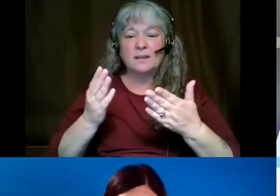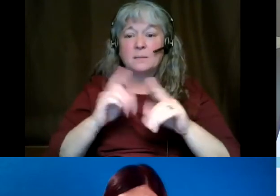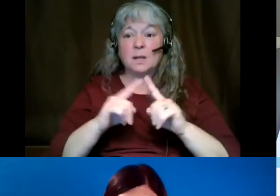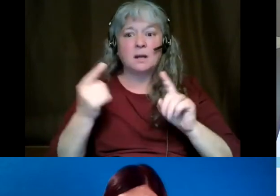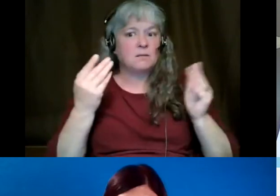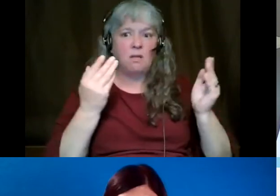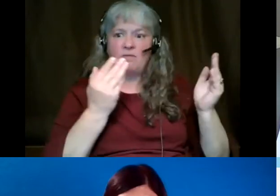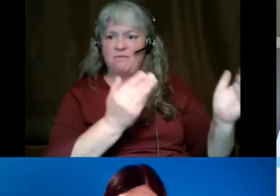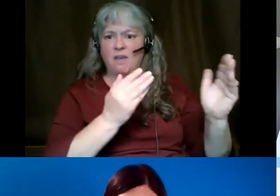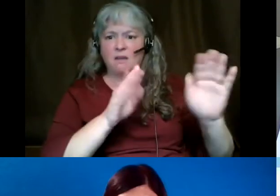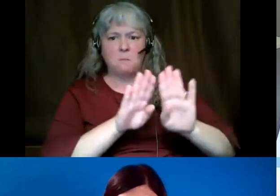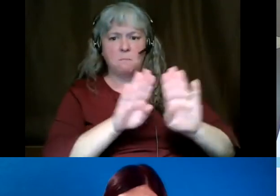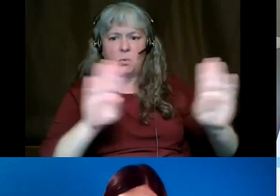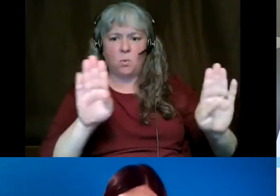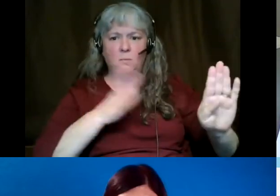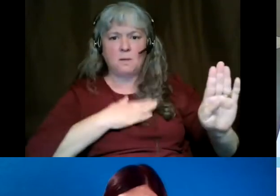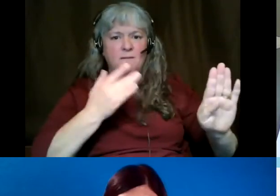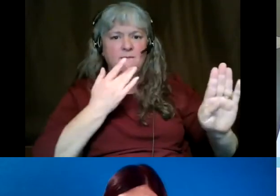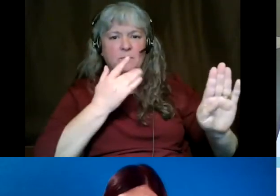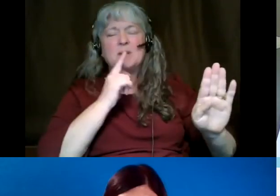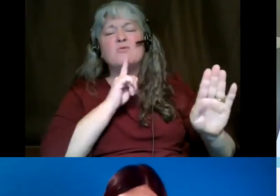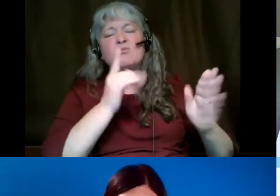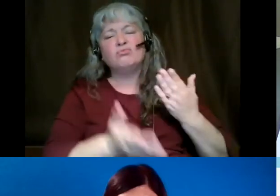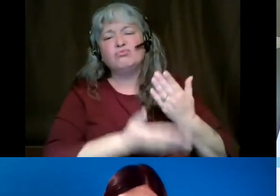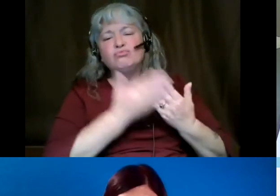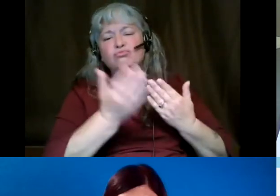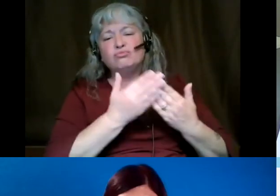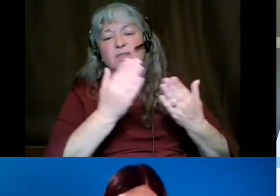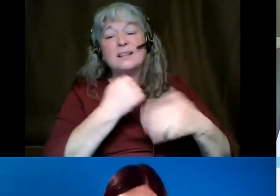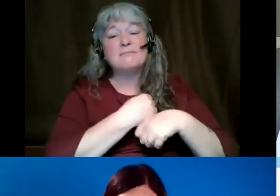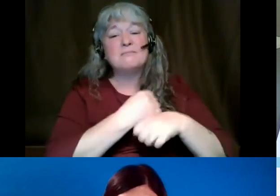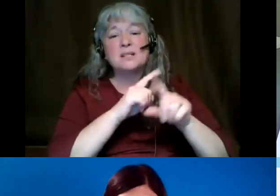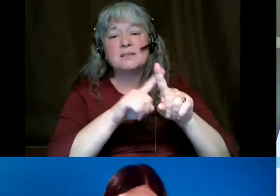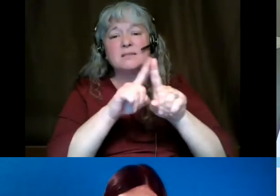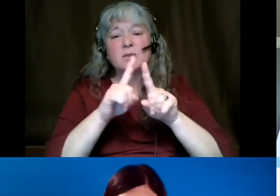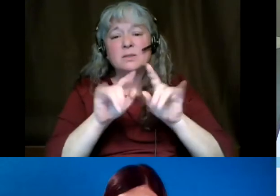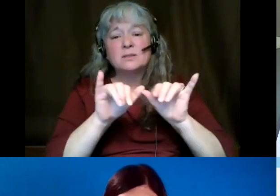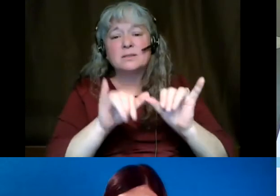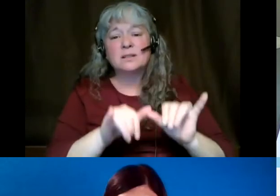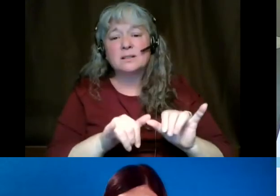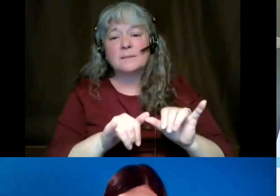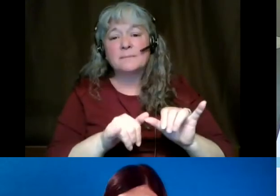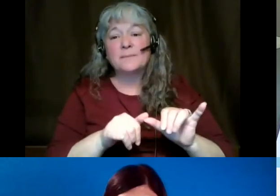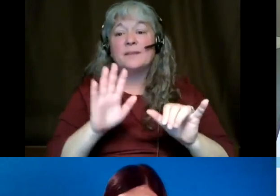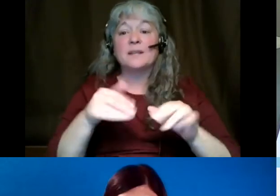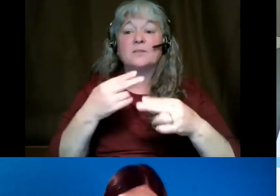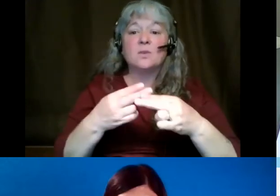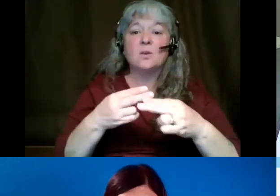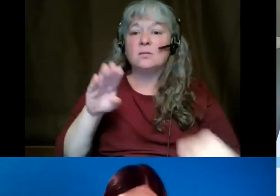it's so easy. And they make it in so many different sizes. The company is called Boogie Board.